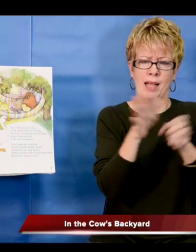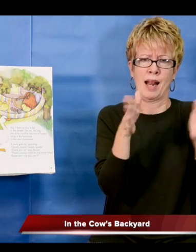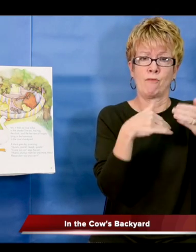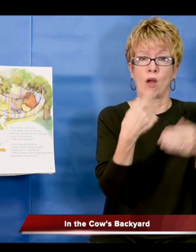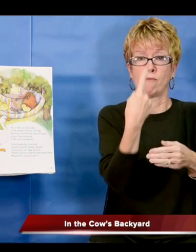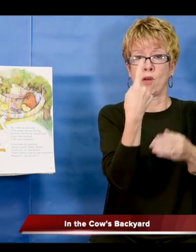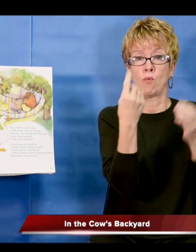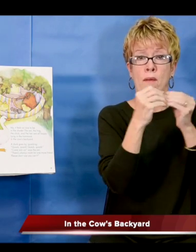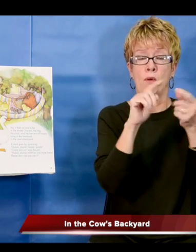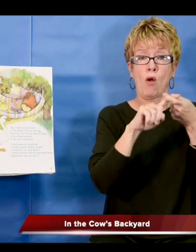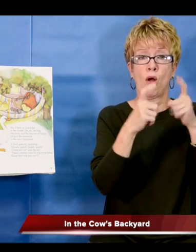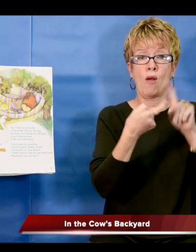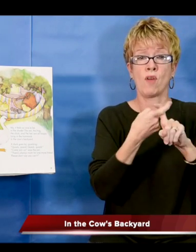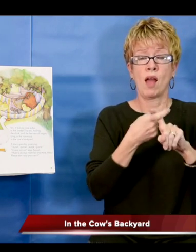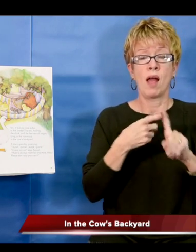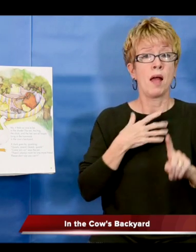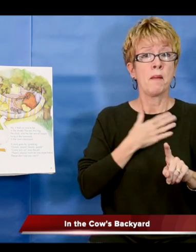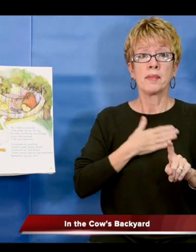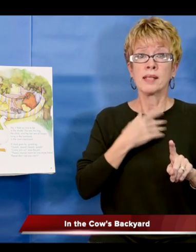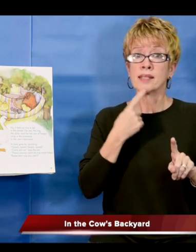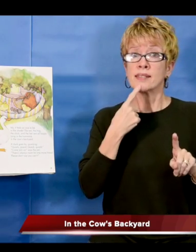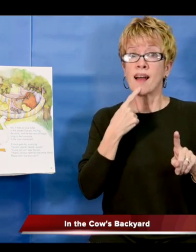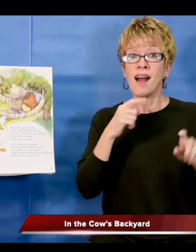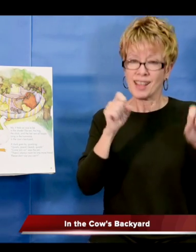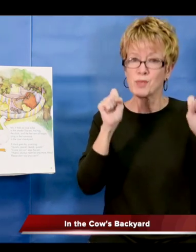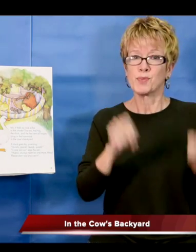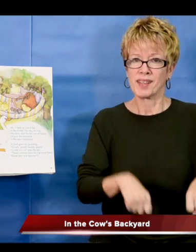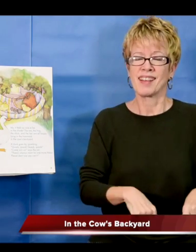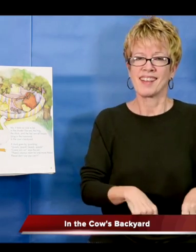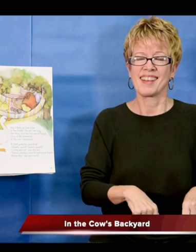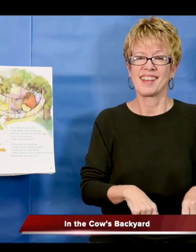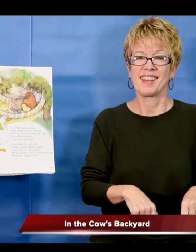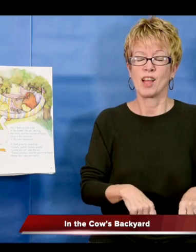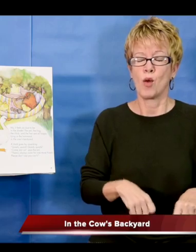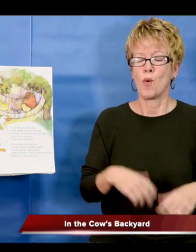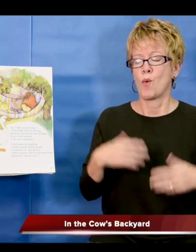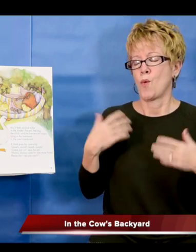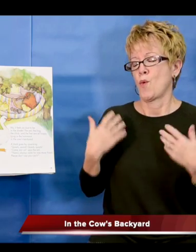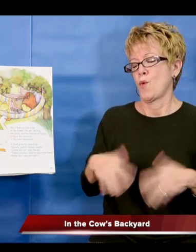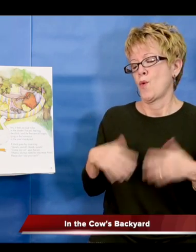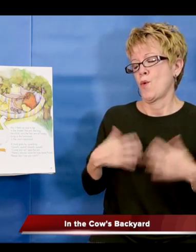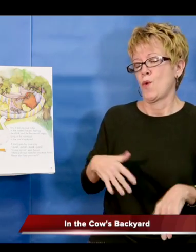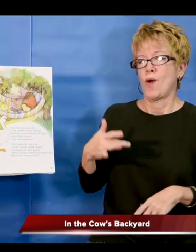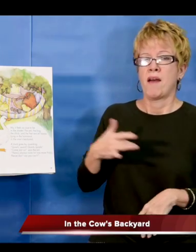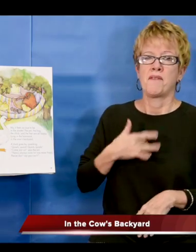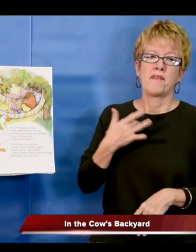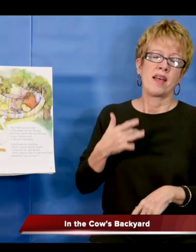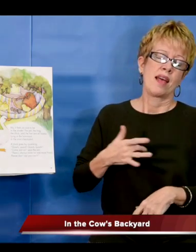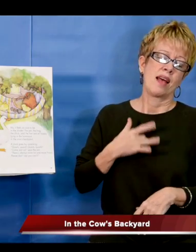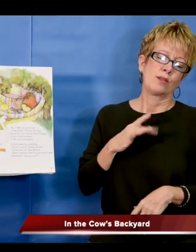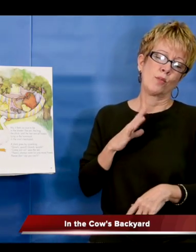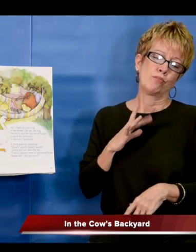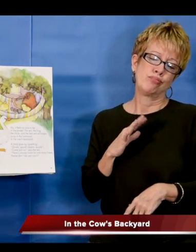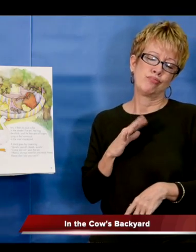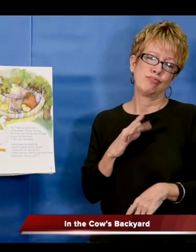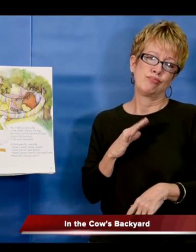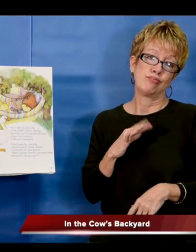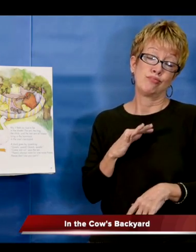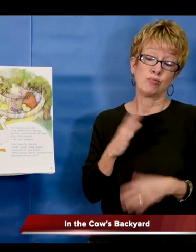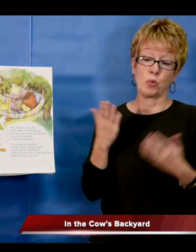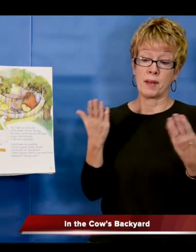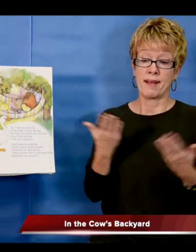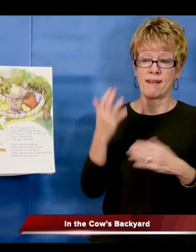one more friend. Please don't say you can't. My, it feels so nice to be